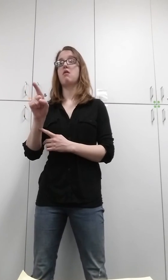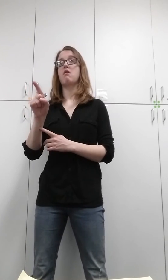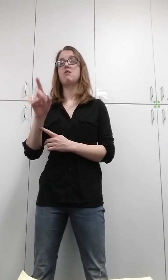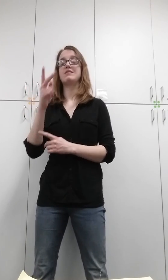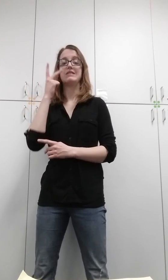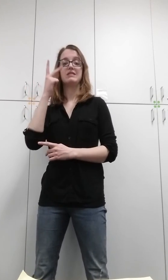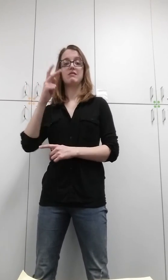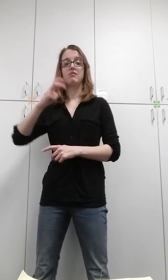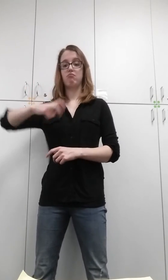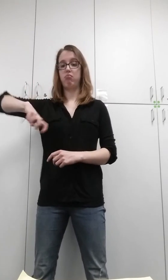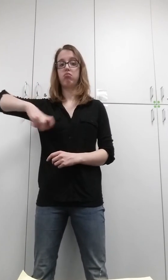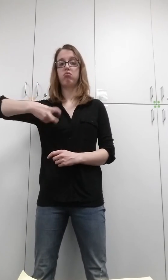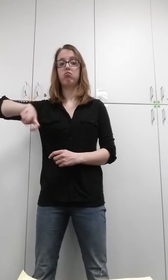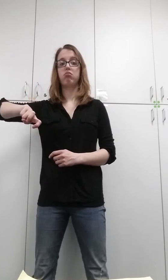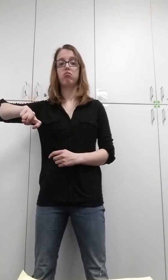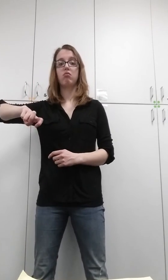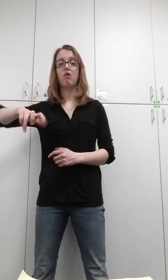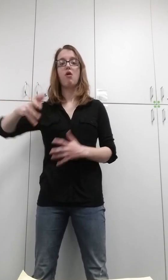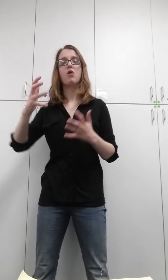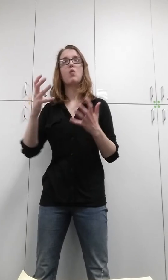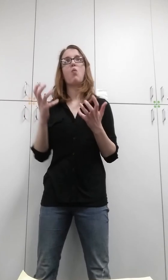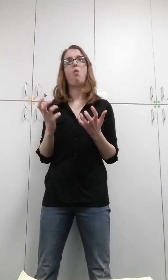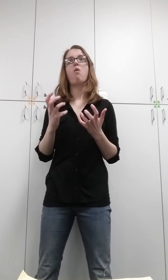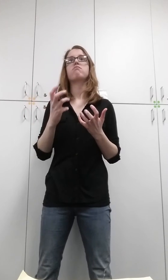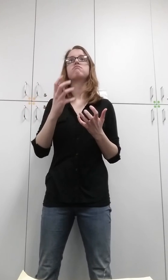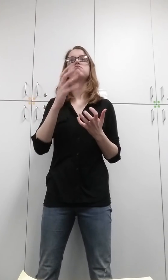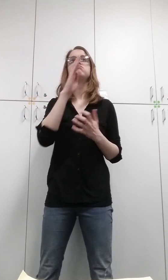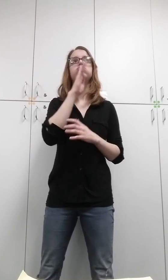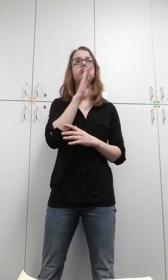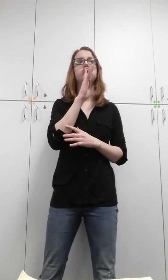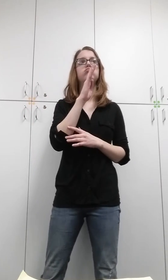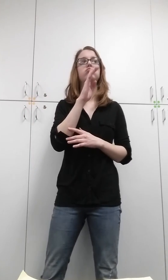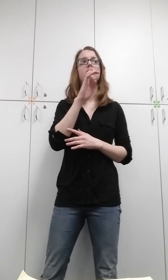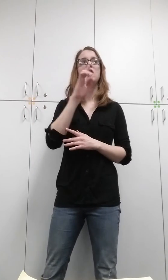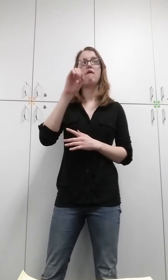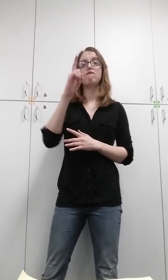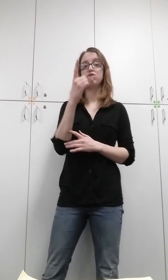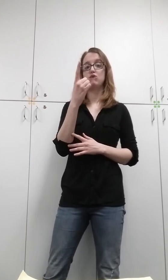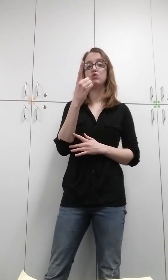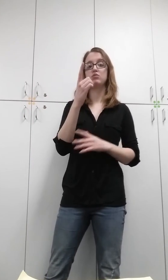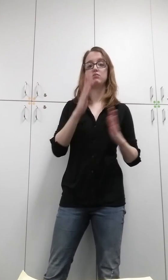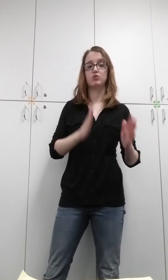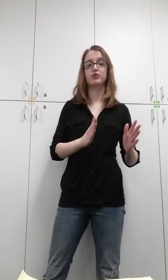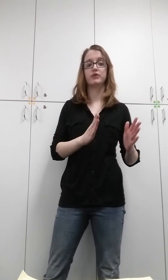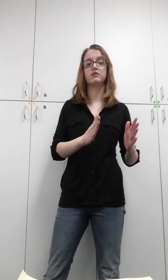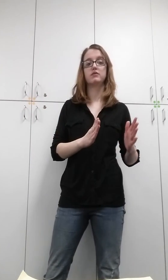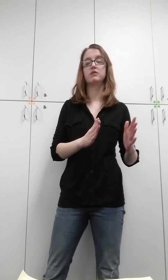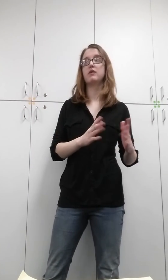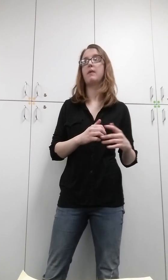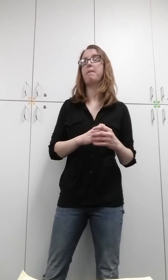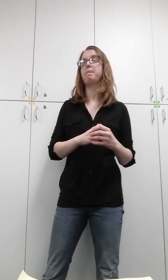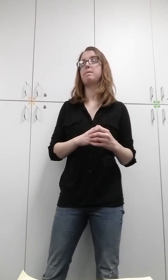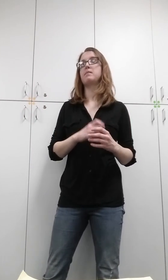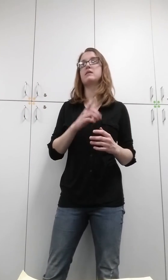talking in first person. And then he said, blah, blah, blah, and then she said, and then Tommy told his mom, and then she said. We have